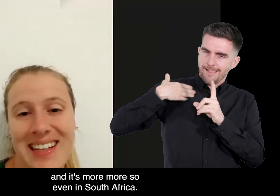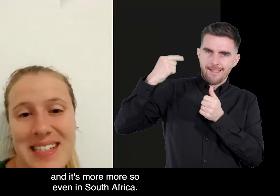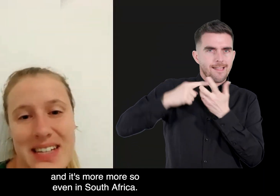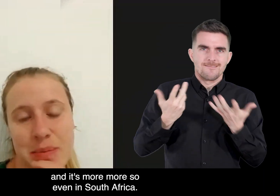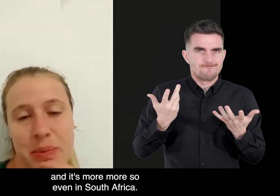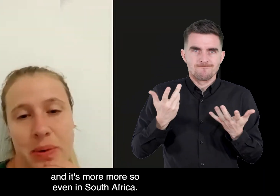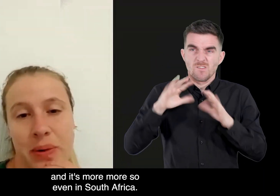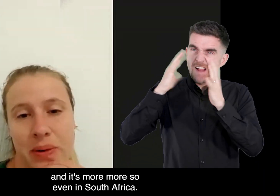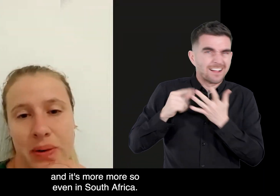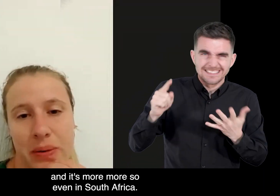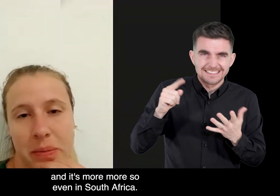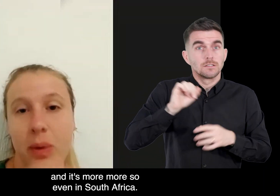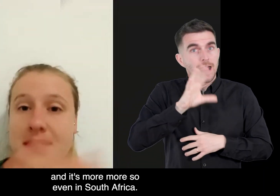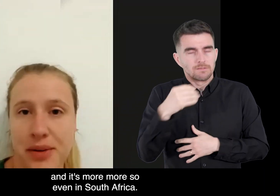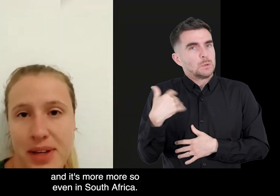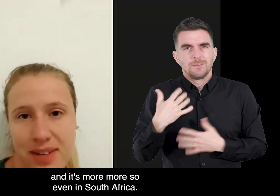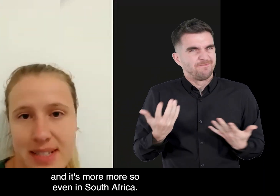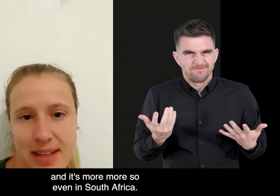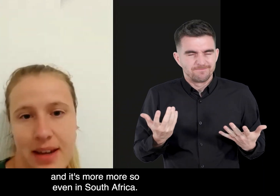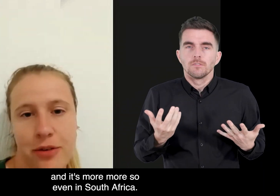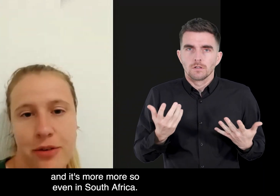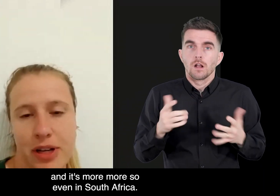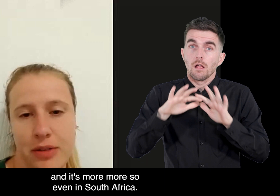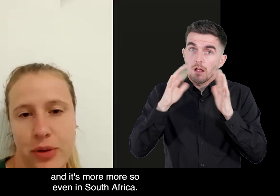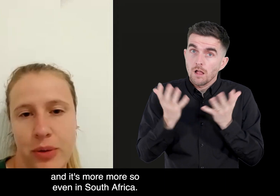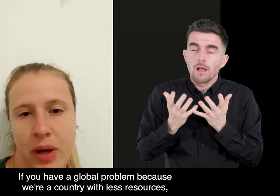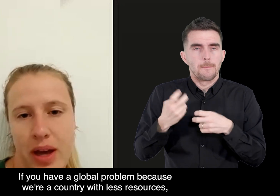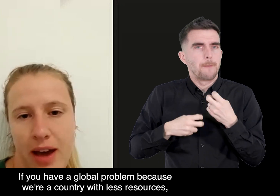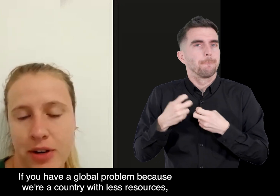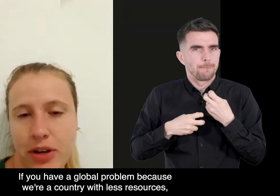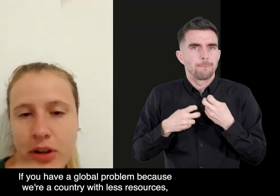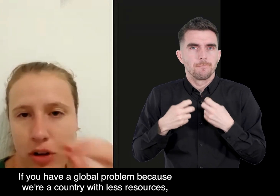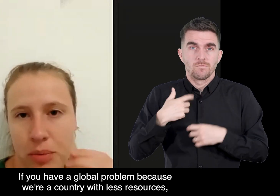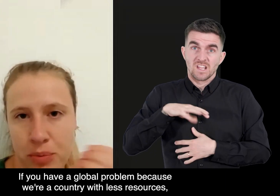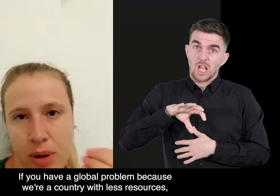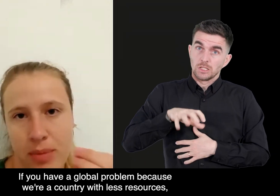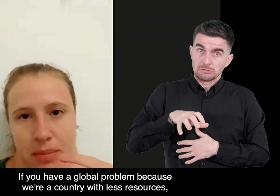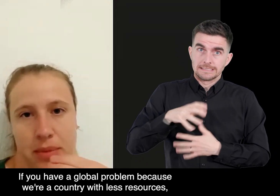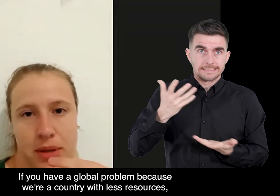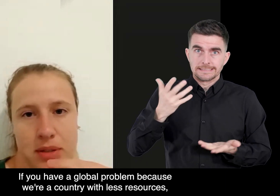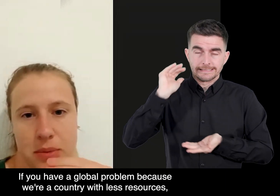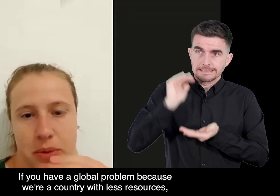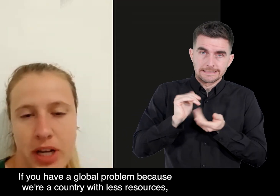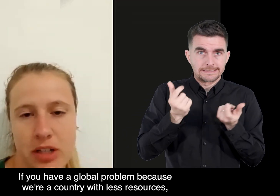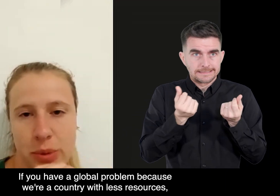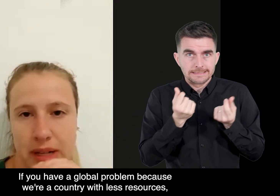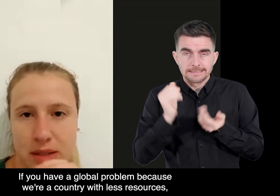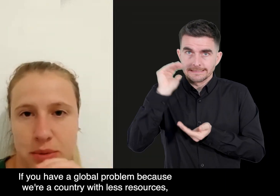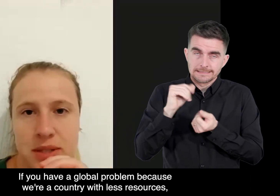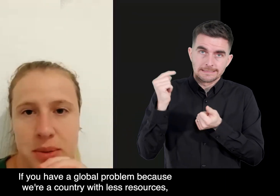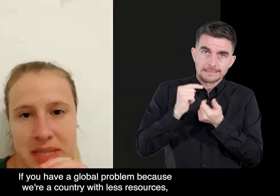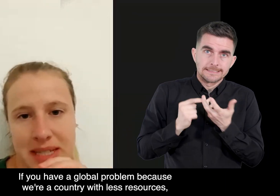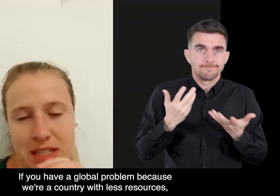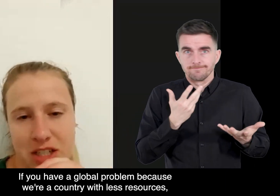and it's more so even in South Africa. If you have a global problem because we're a country with